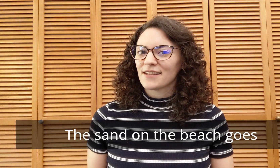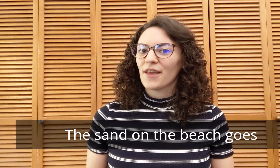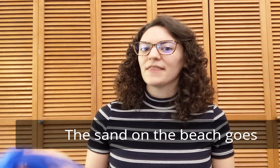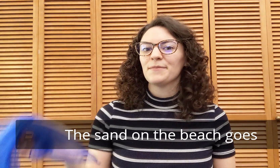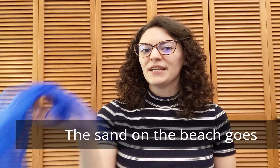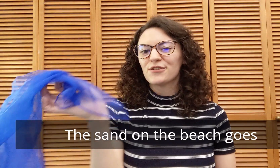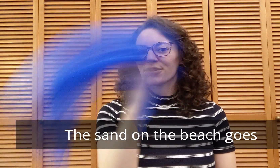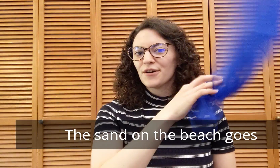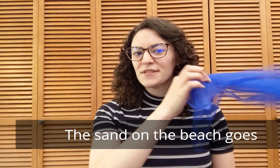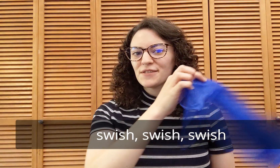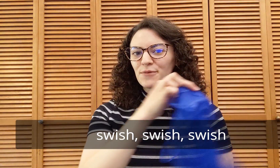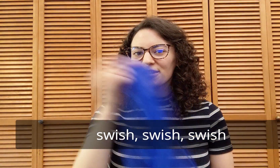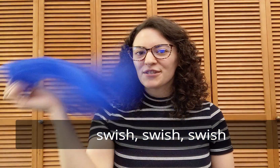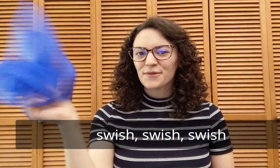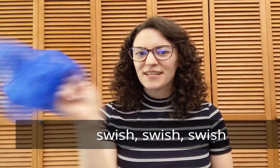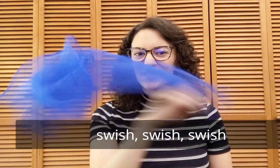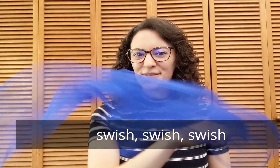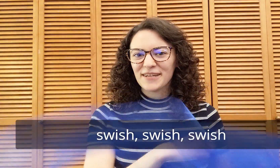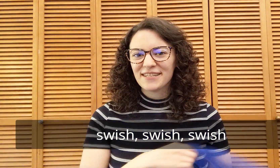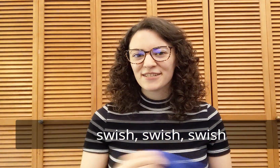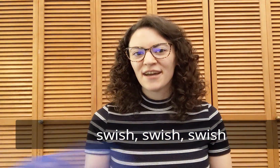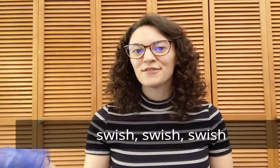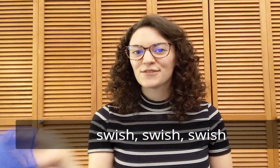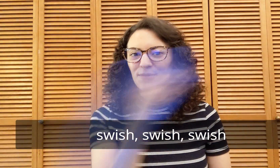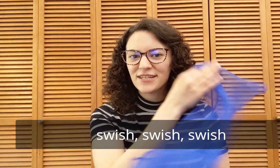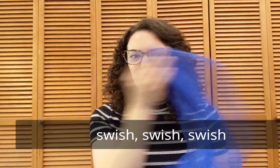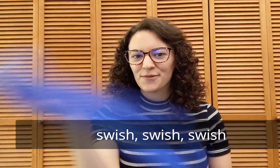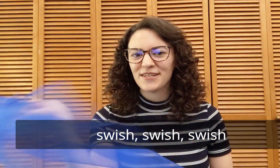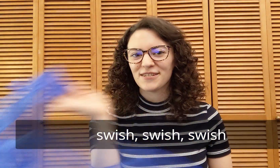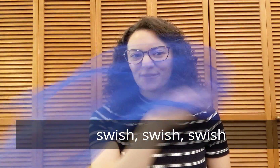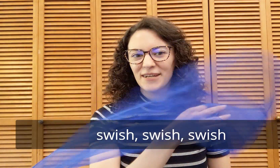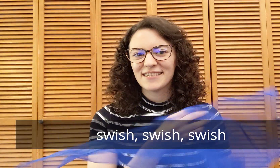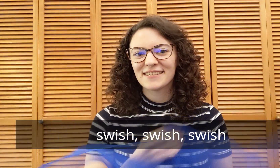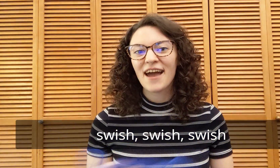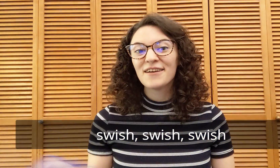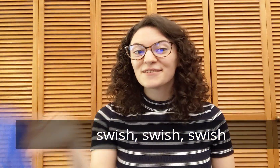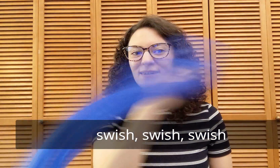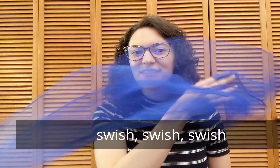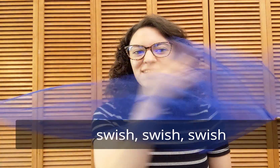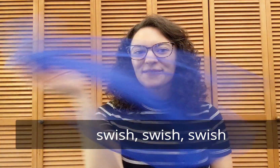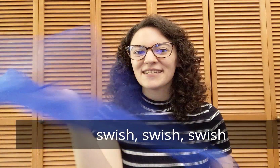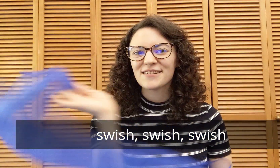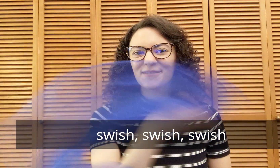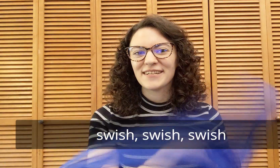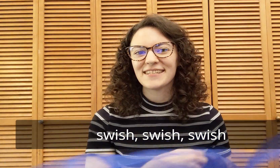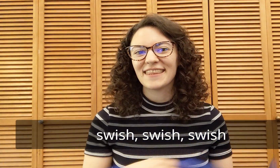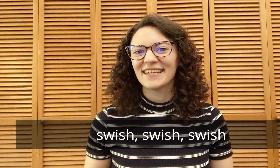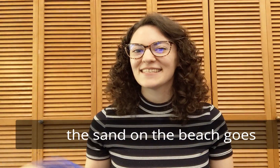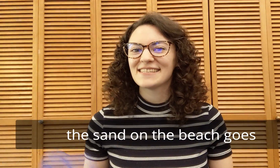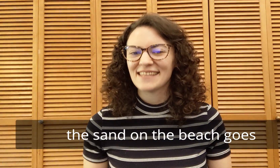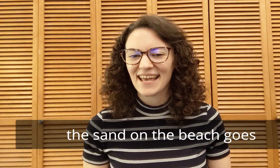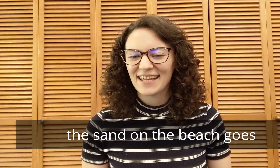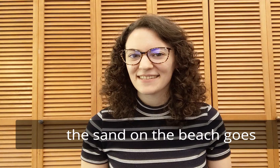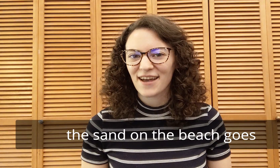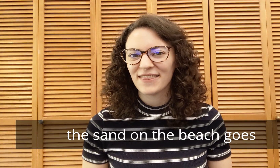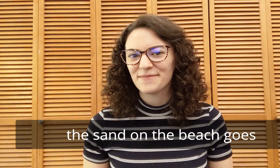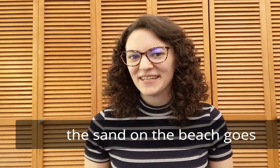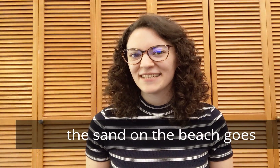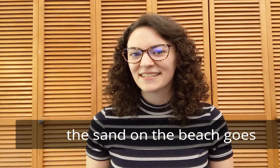on the beach goes swish, swish, swish, swish, swish, swish, swish, swish, swish. The sand on the beach